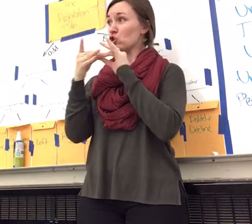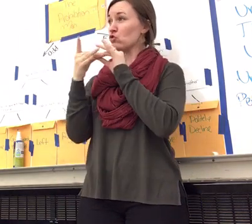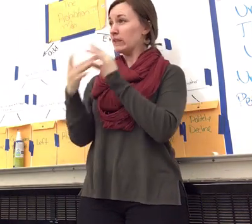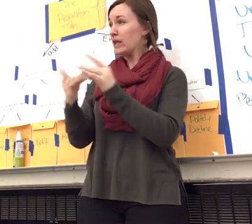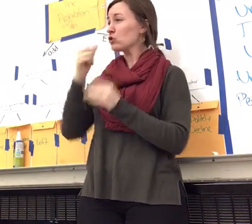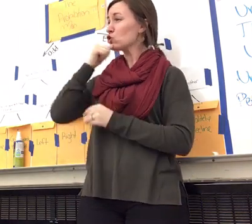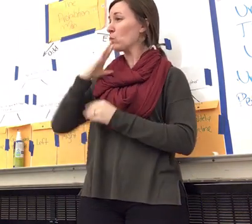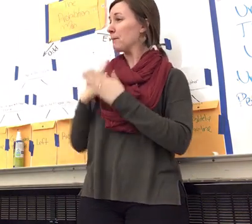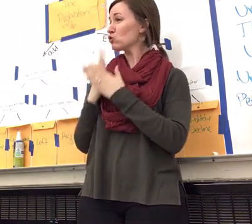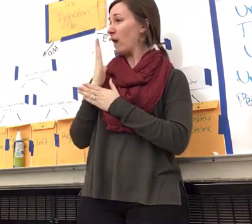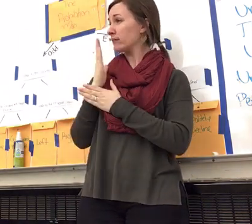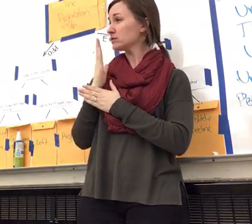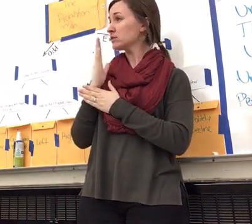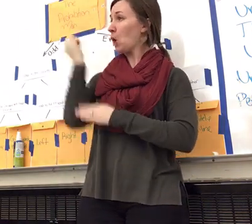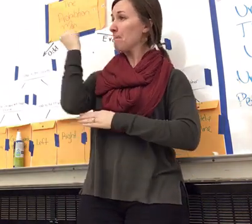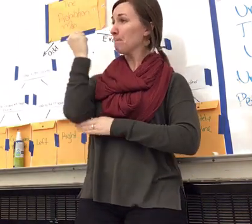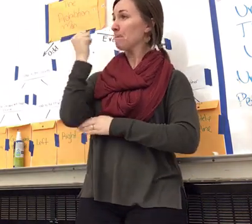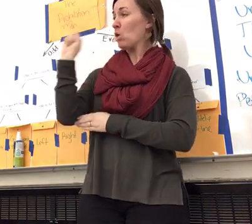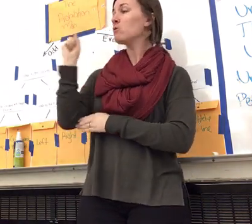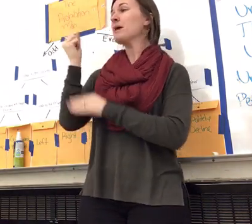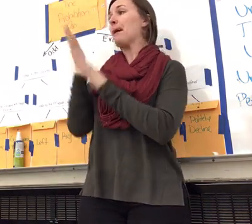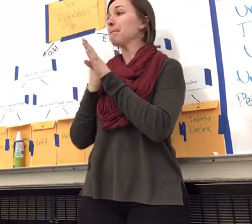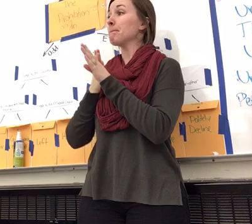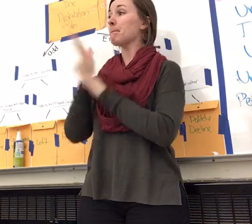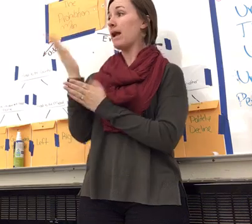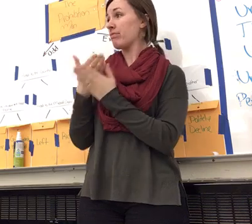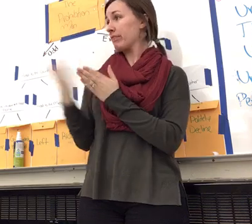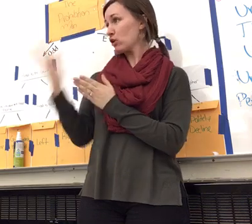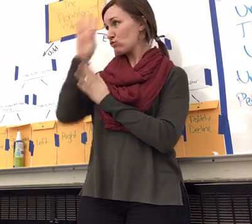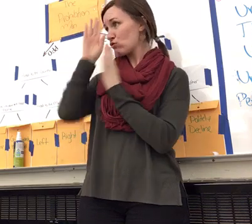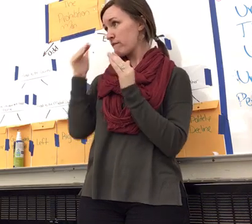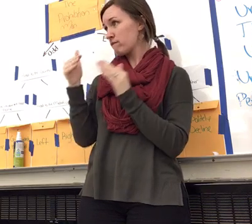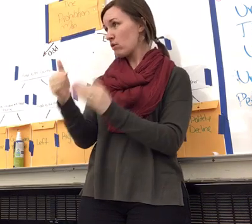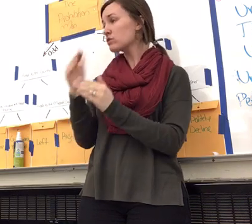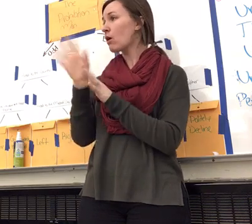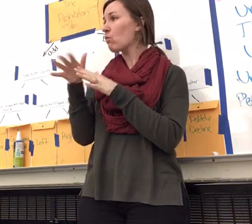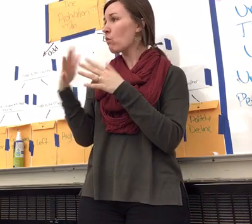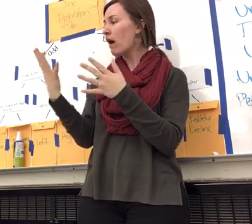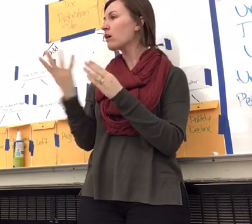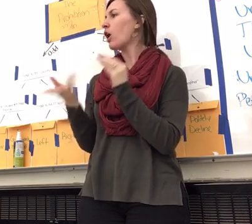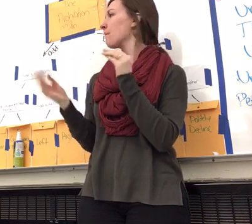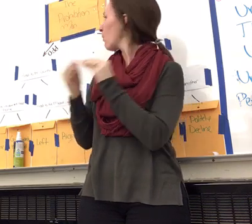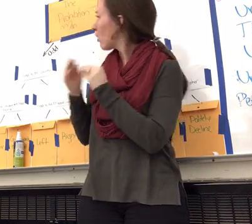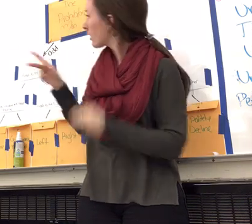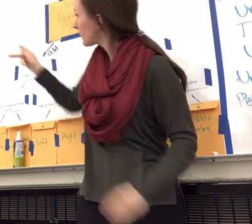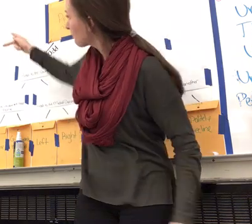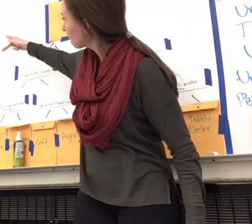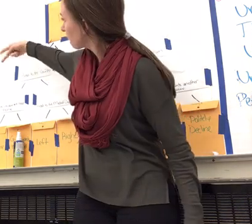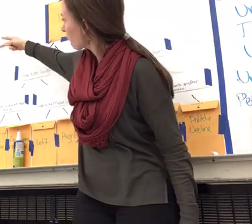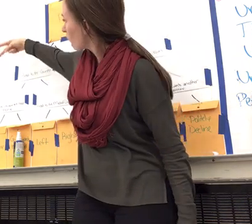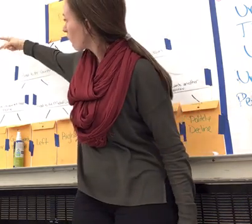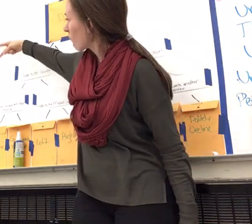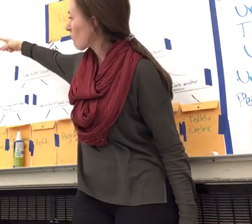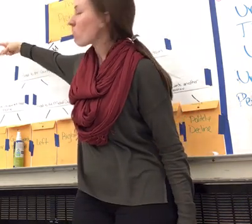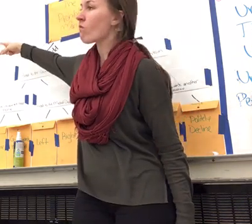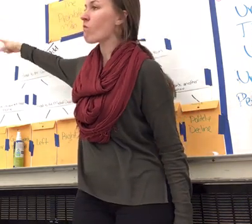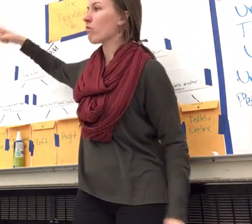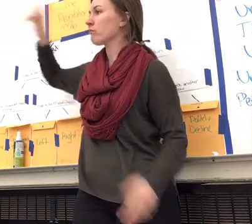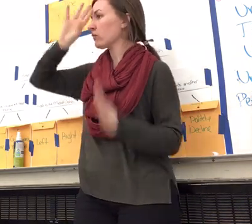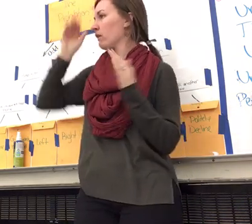test, major things that you need to think of is more these two right here would be the ones that I would focus on the most